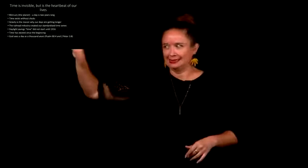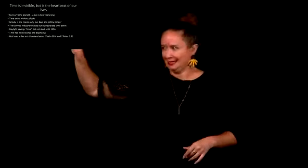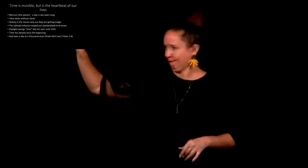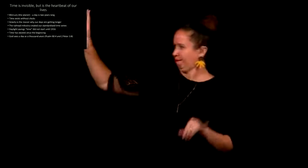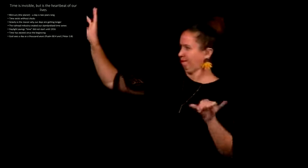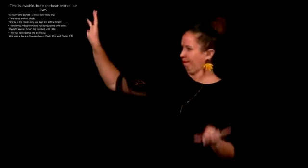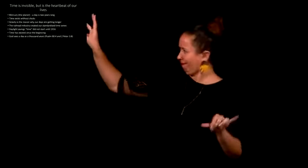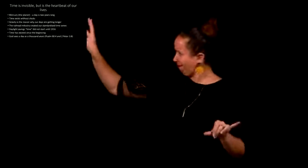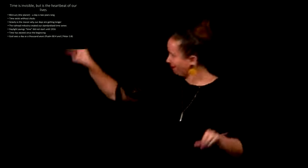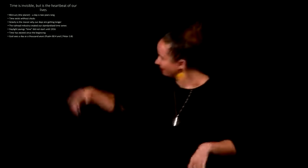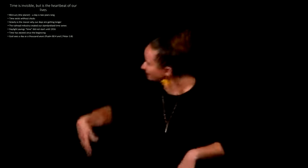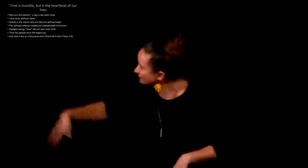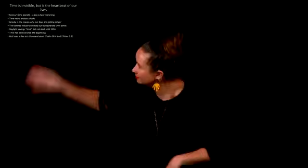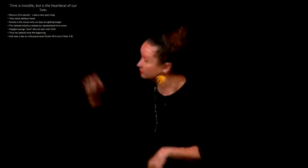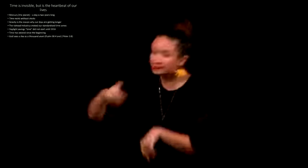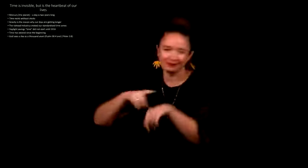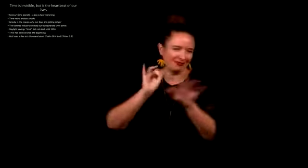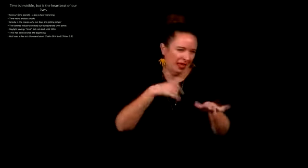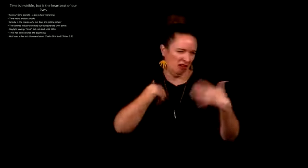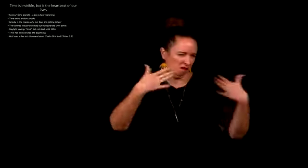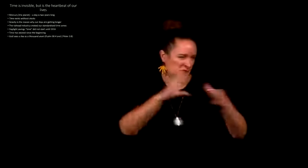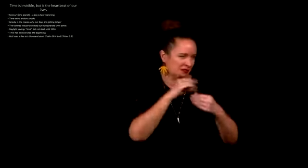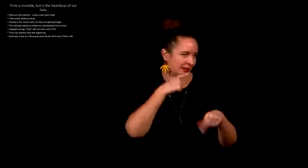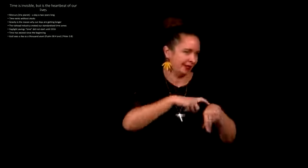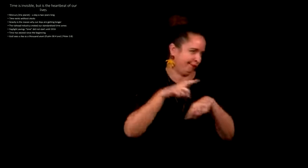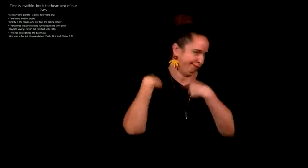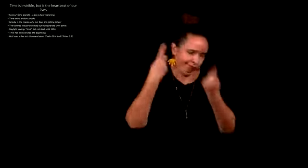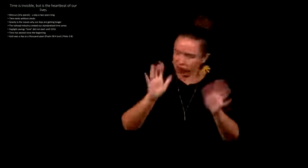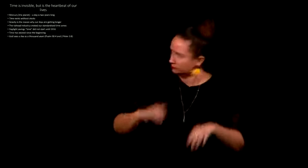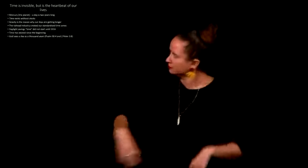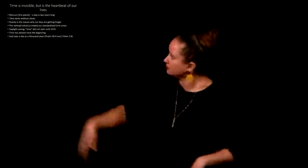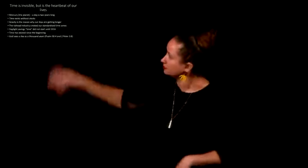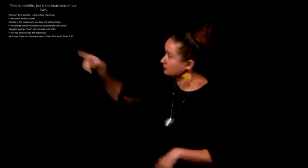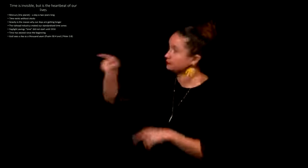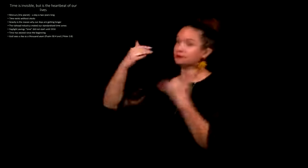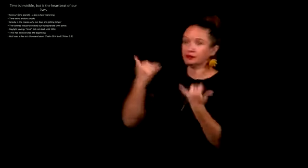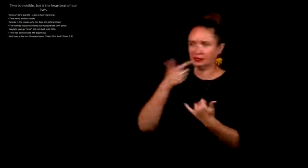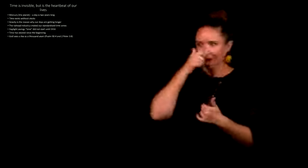You know, the daylight savings time did not even begin until 1916.